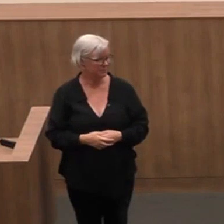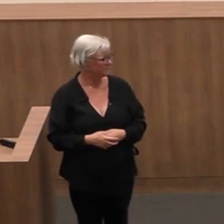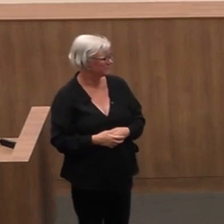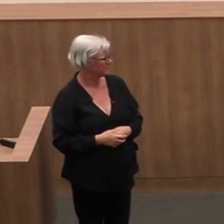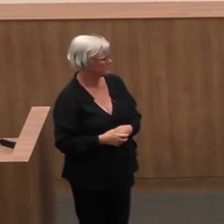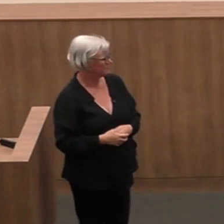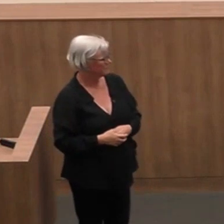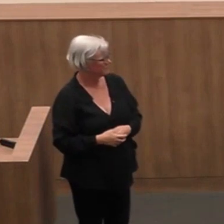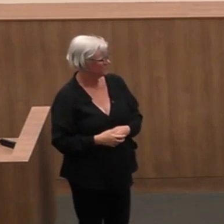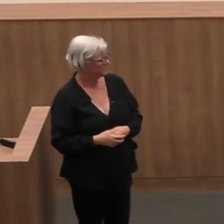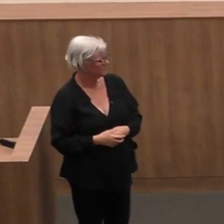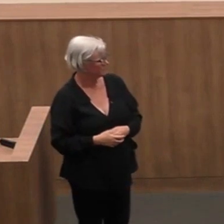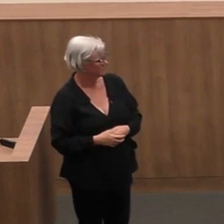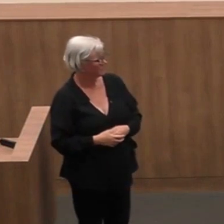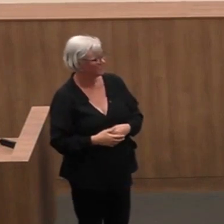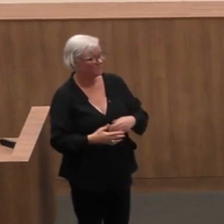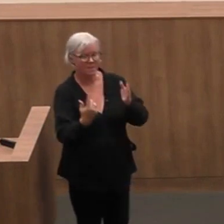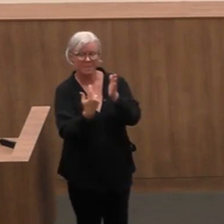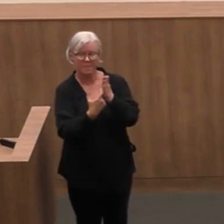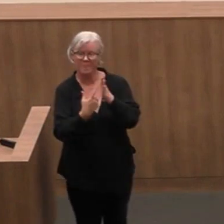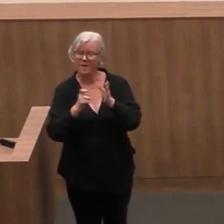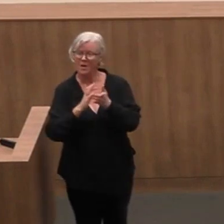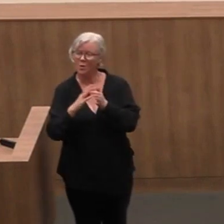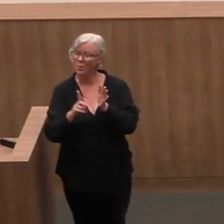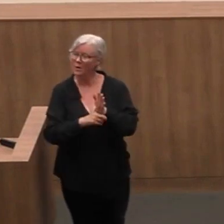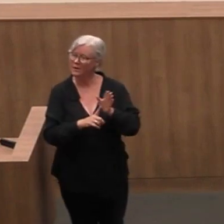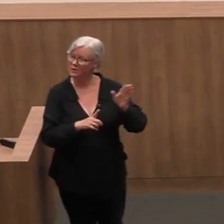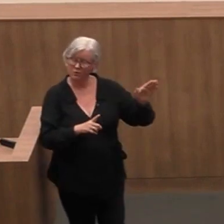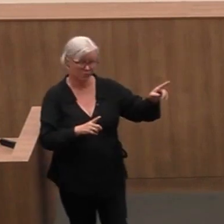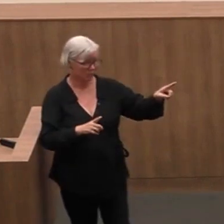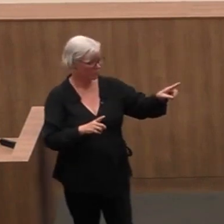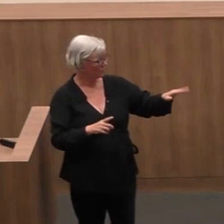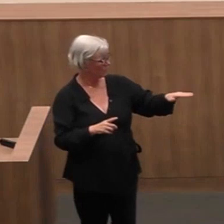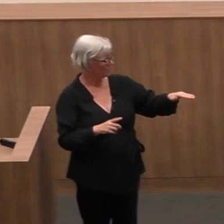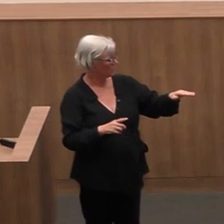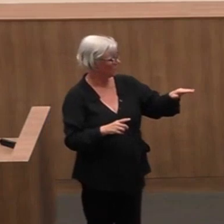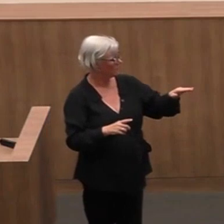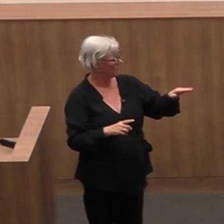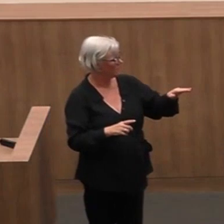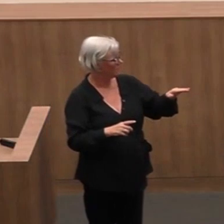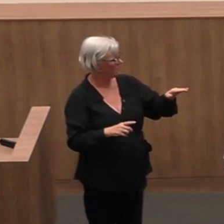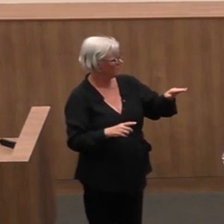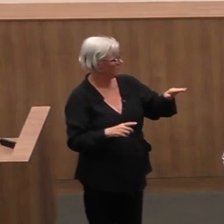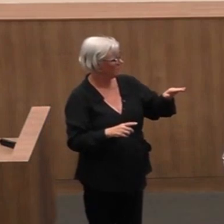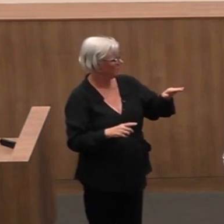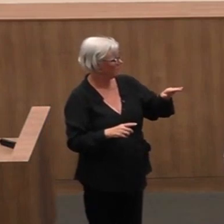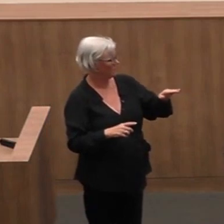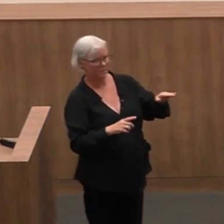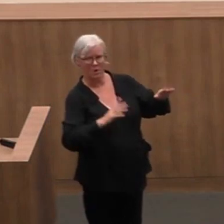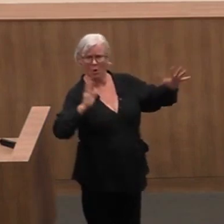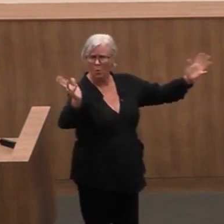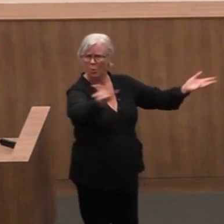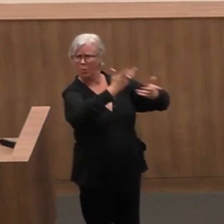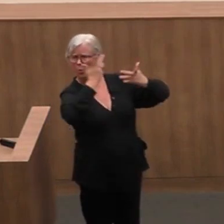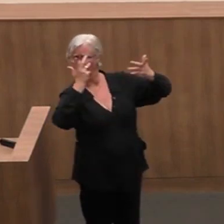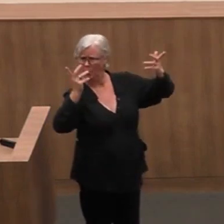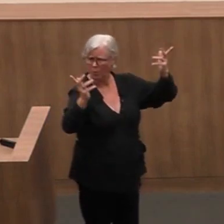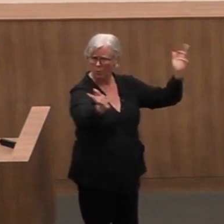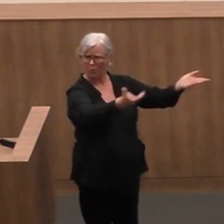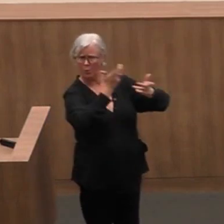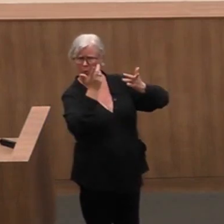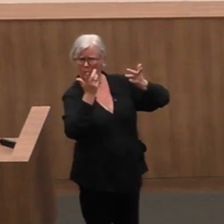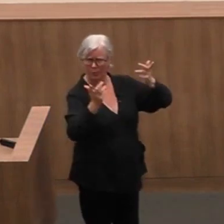Rachel, when we had a chat before today, you mentioned that the current legislative, that's some wind out there, the current